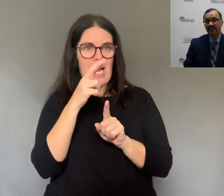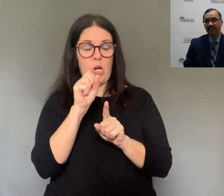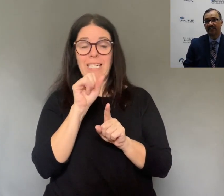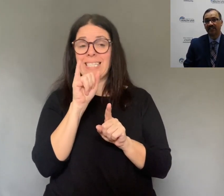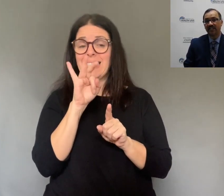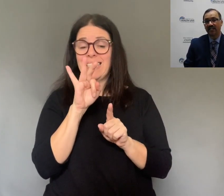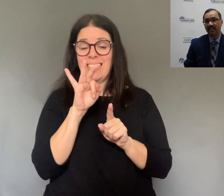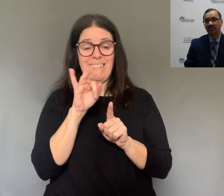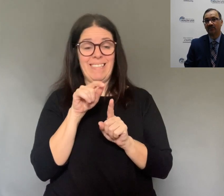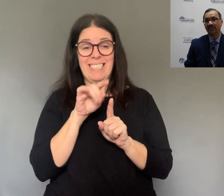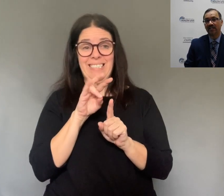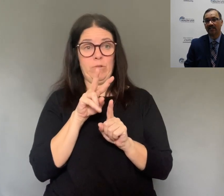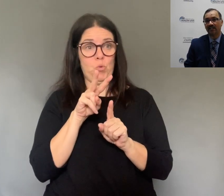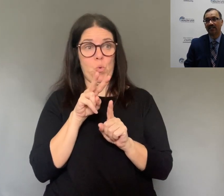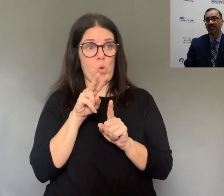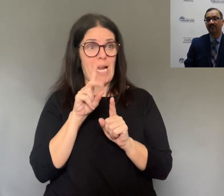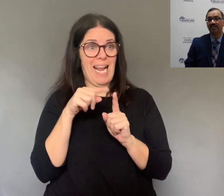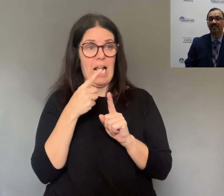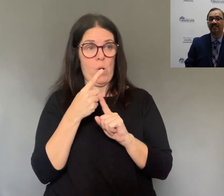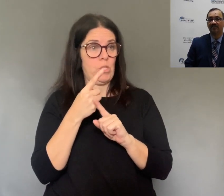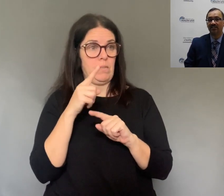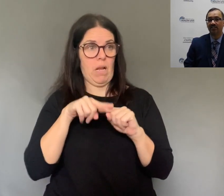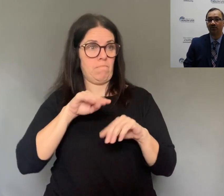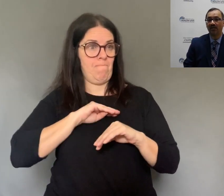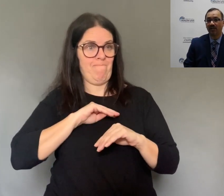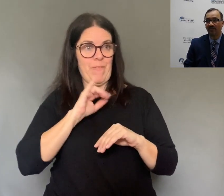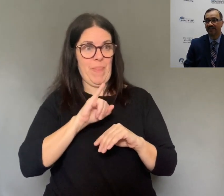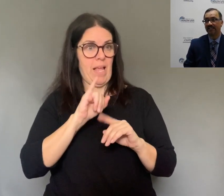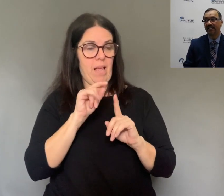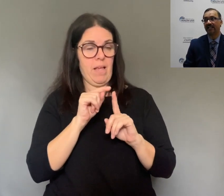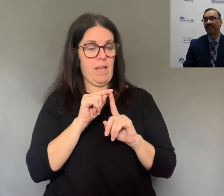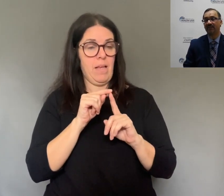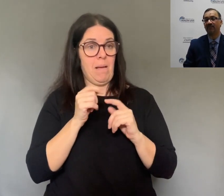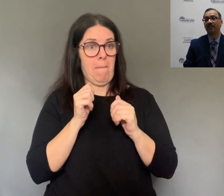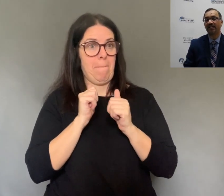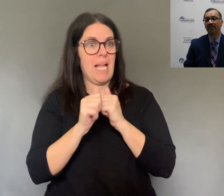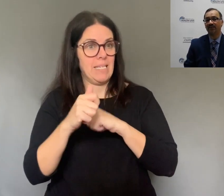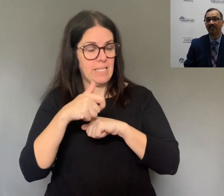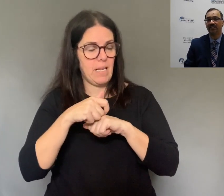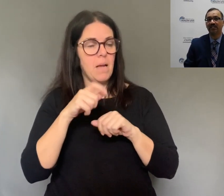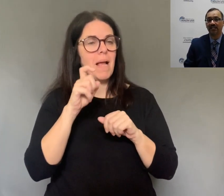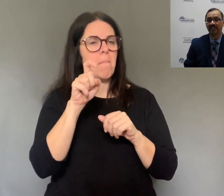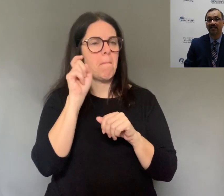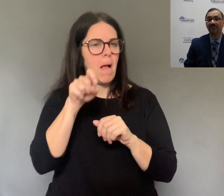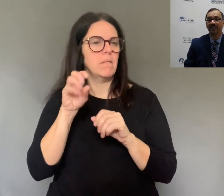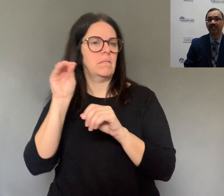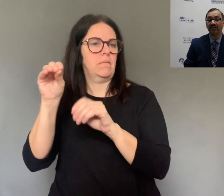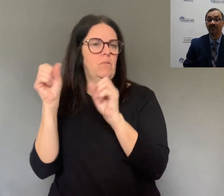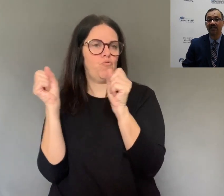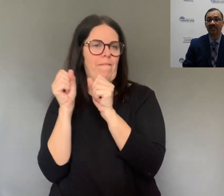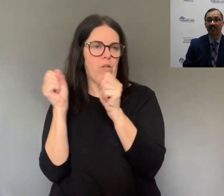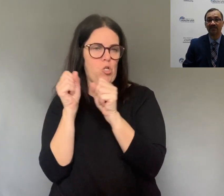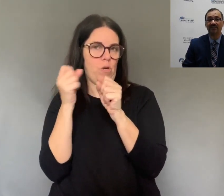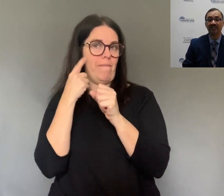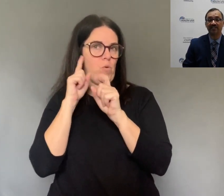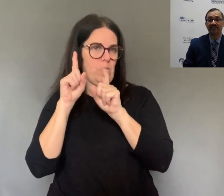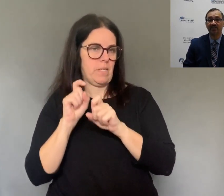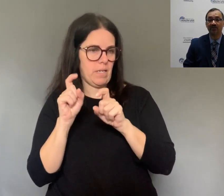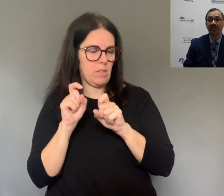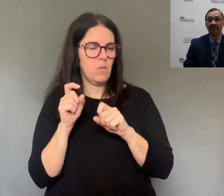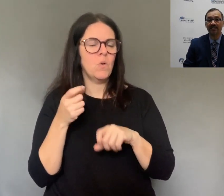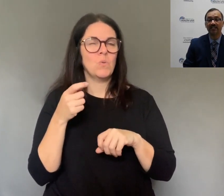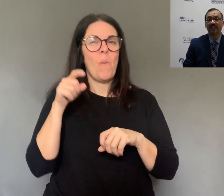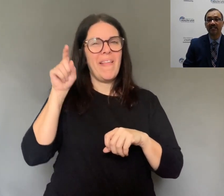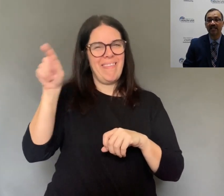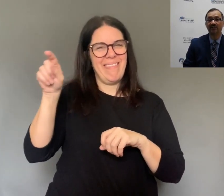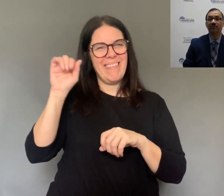is collected, it has to be analyzed within 72 hours. And if for any reason that sample cannot be analyzed within 72